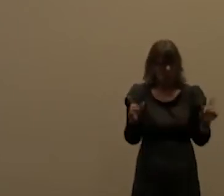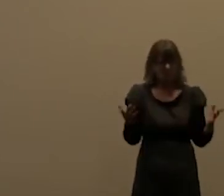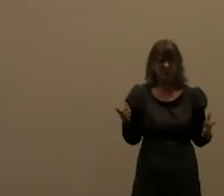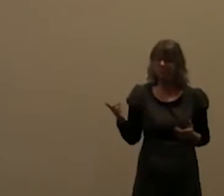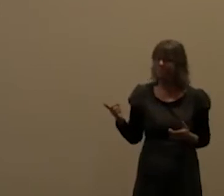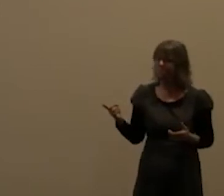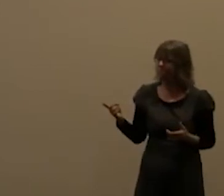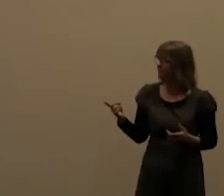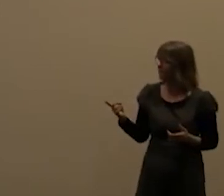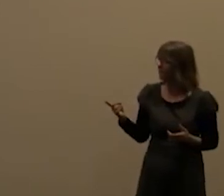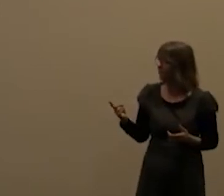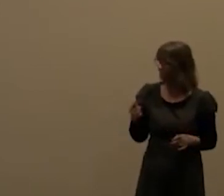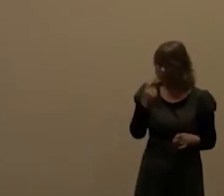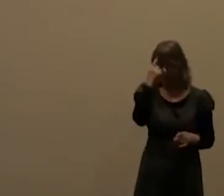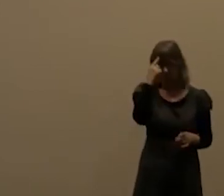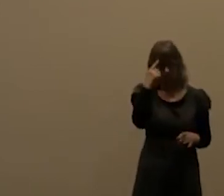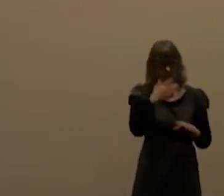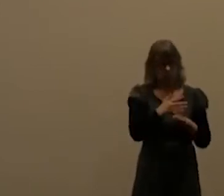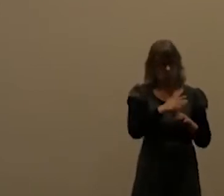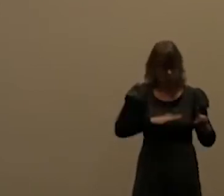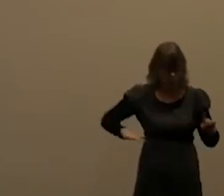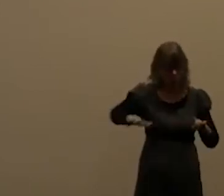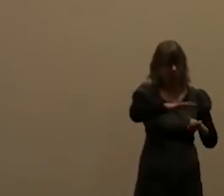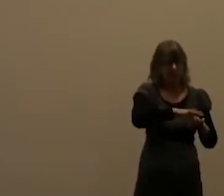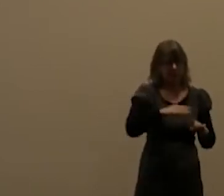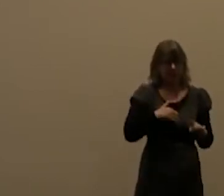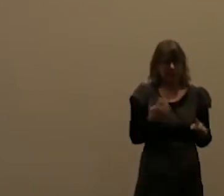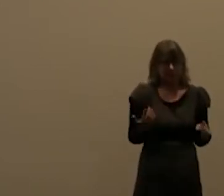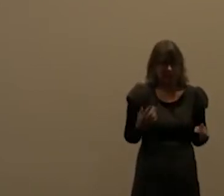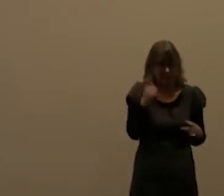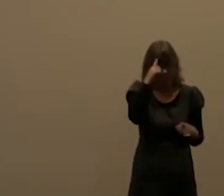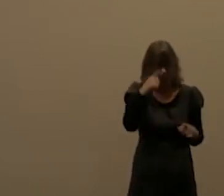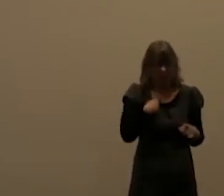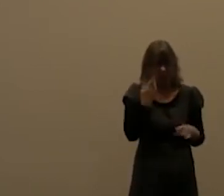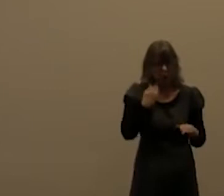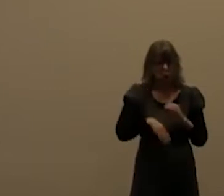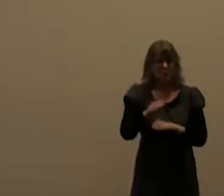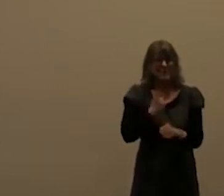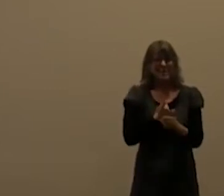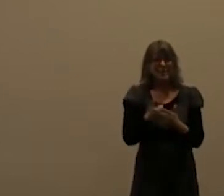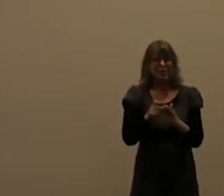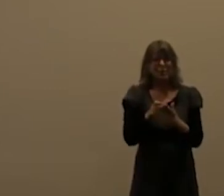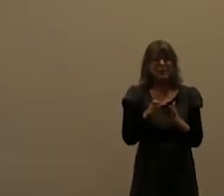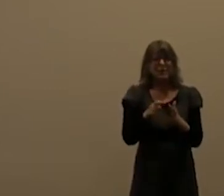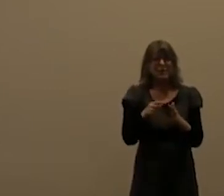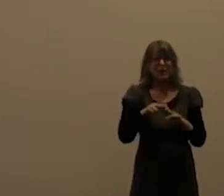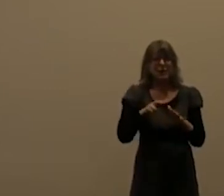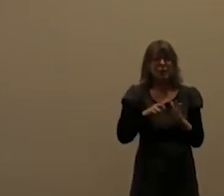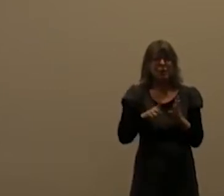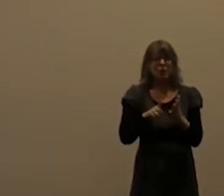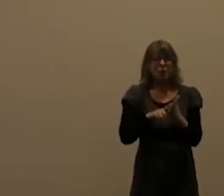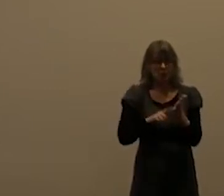team? I think if it's org wide, and don't quote me on this, I think it actually goes in your default environment.